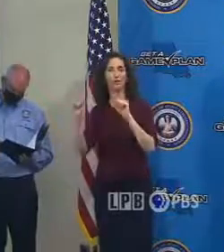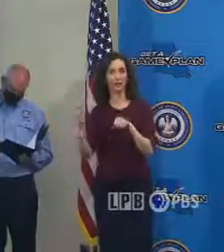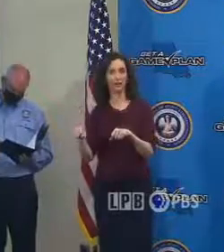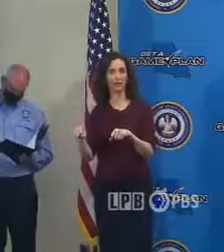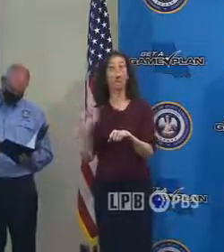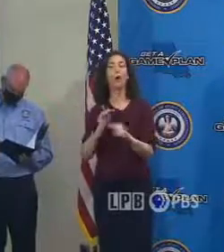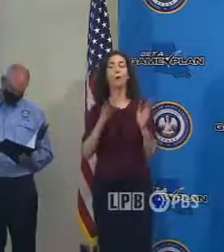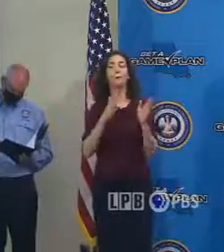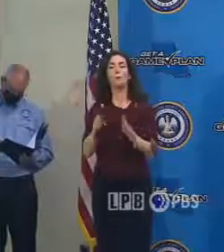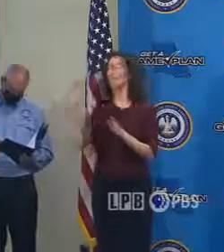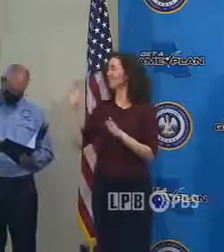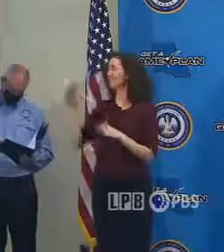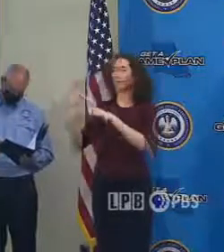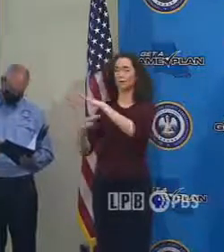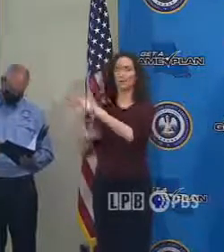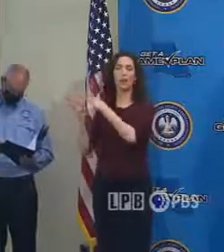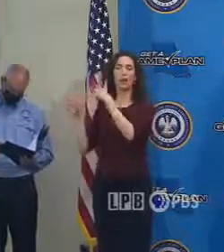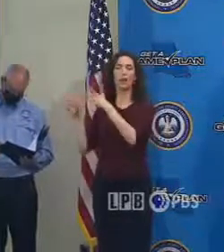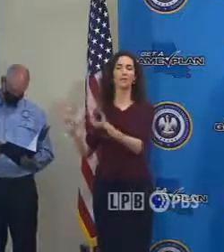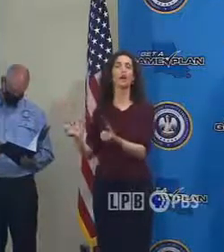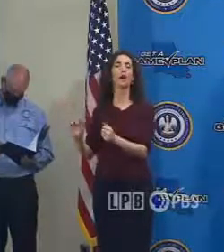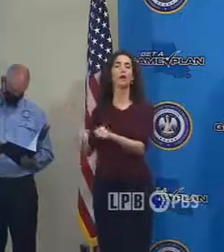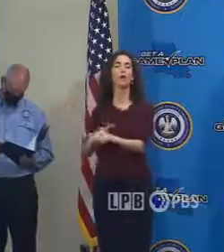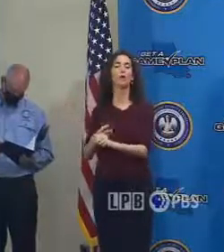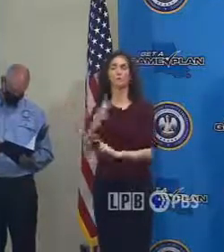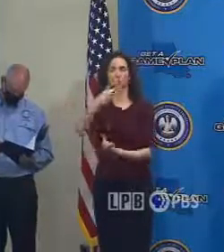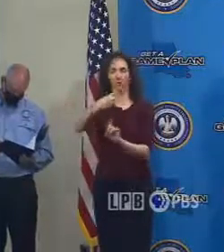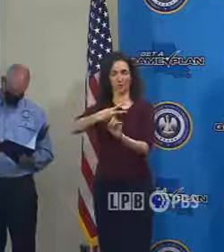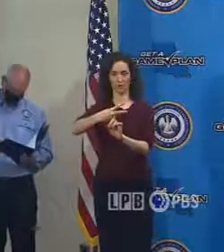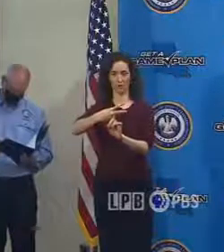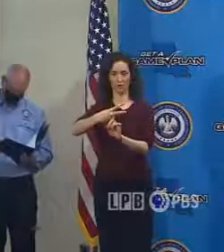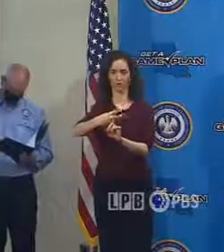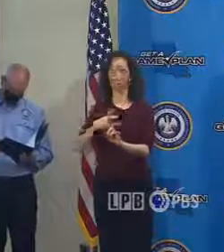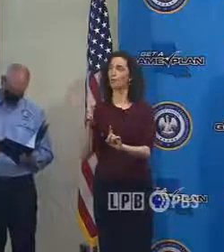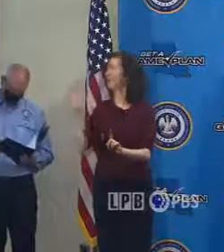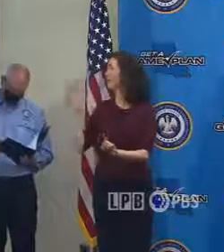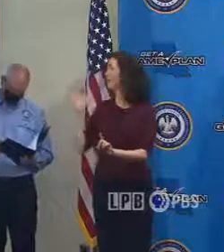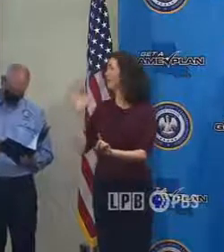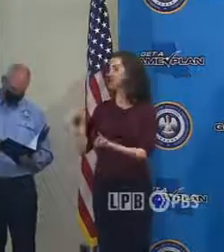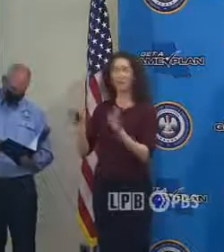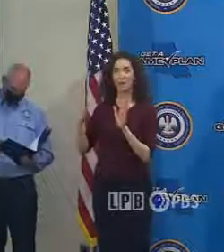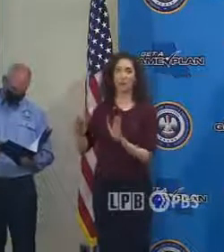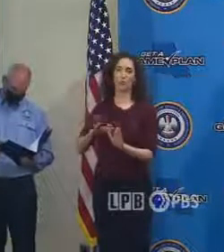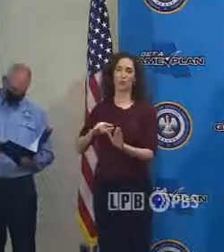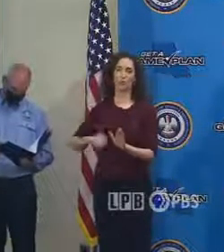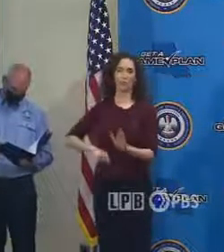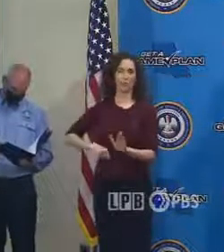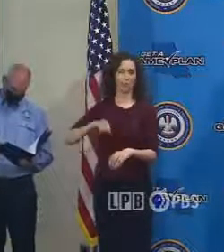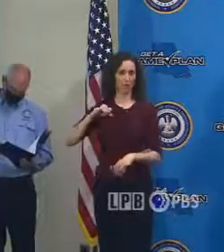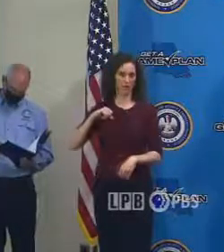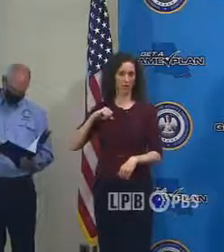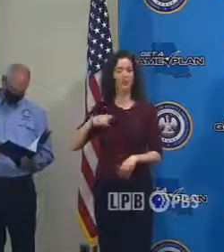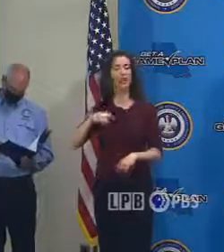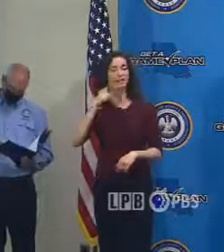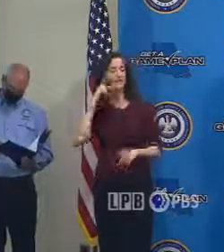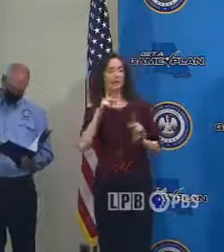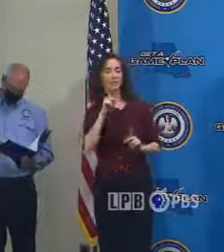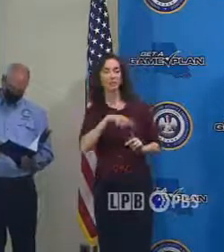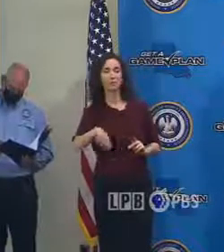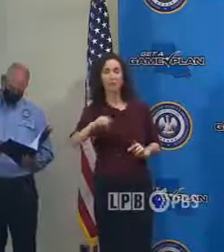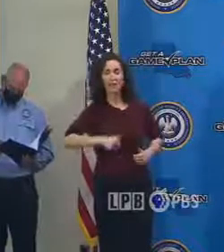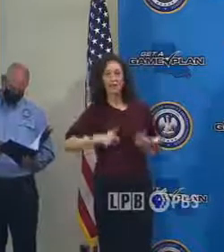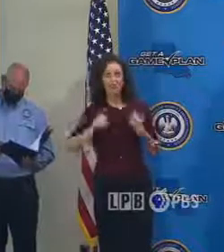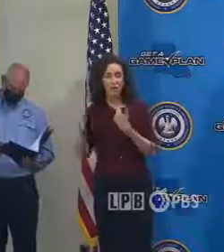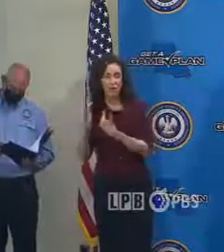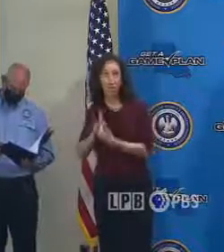leave that bridge in place for 2 months. So we're very proud of this particular effort, and I think our citizens are going to greatly benefit